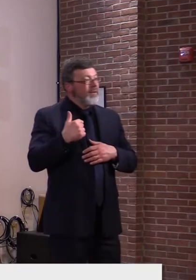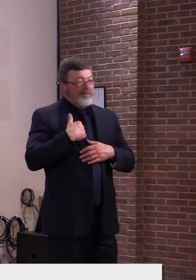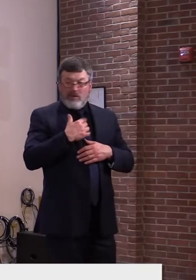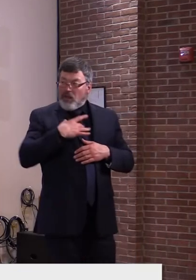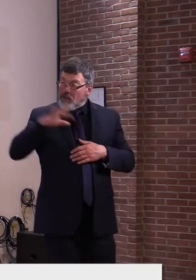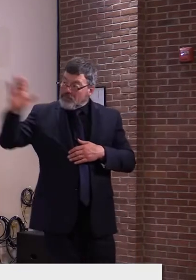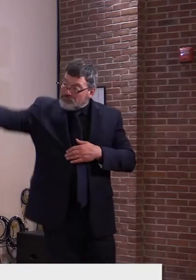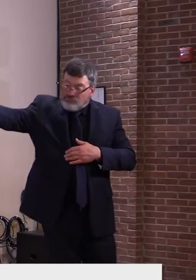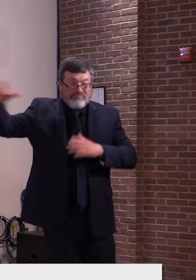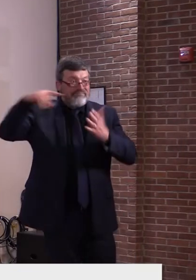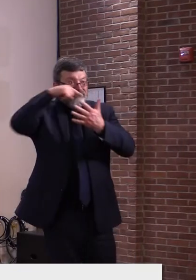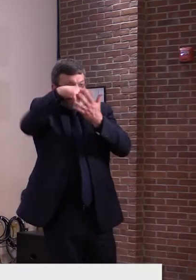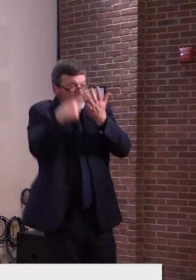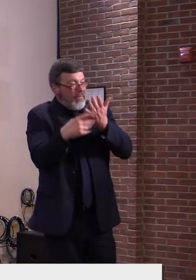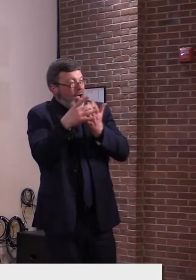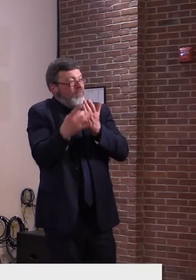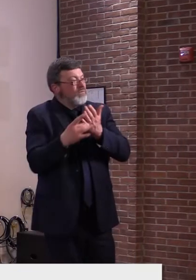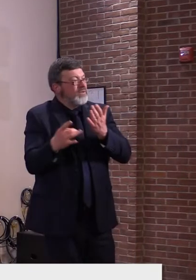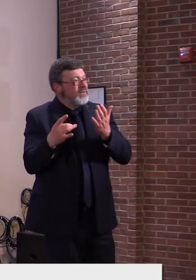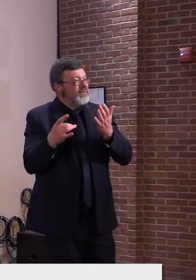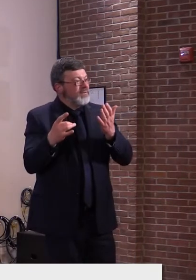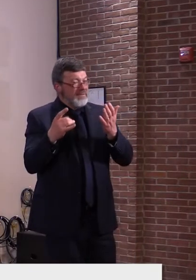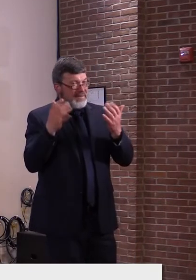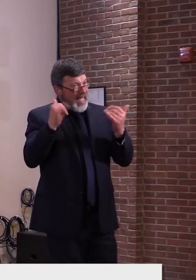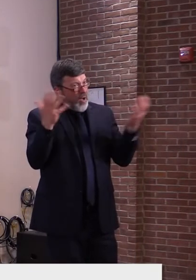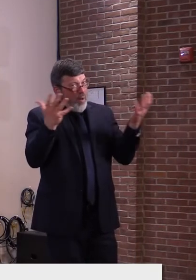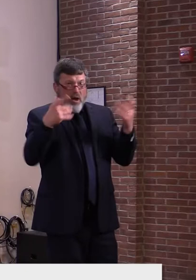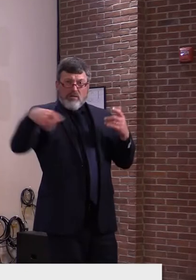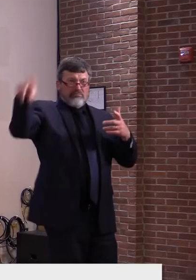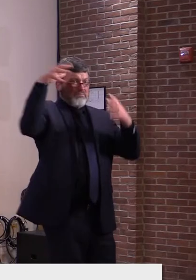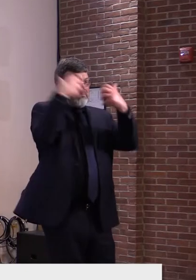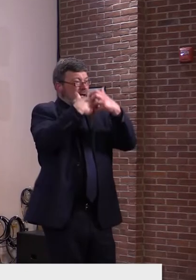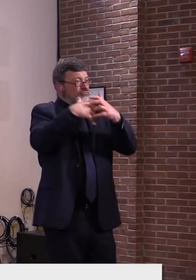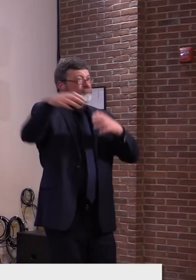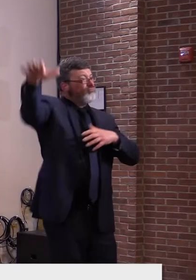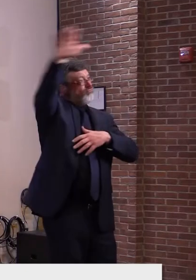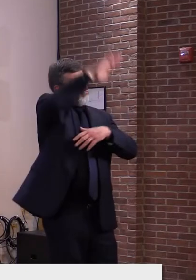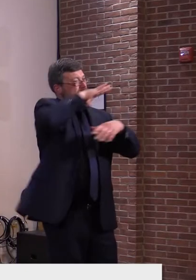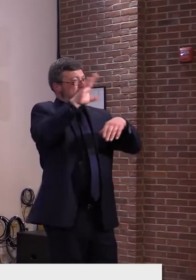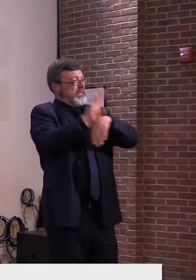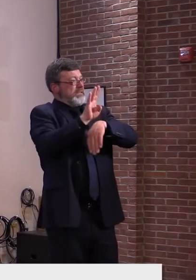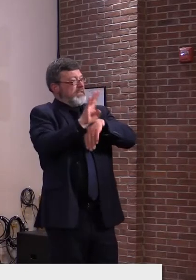that's better than what most people have. So I like this.